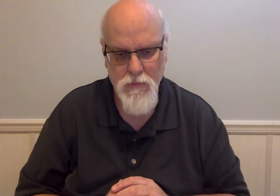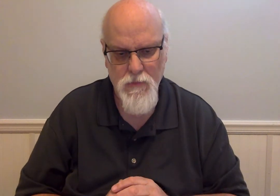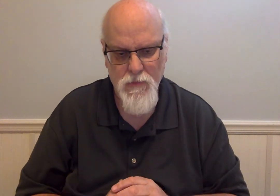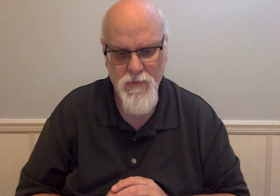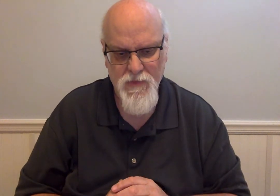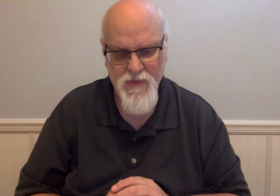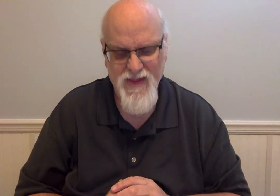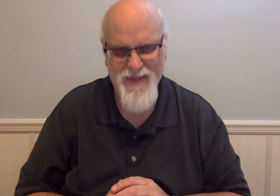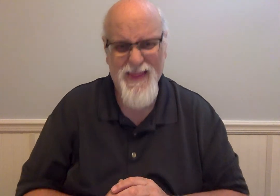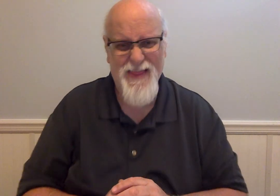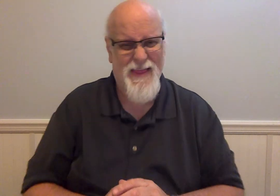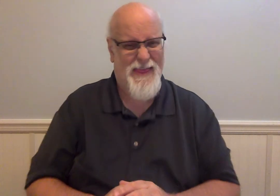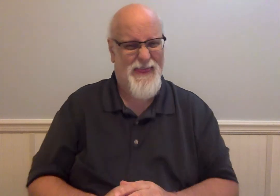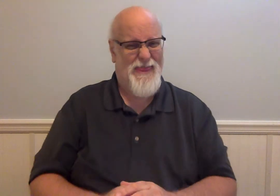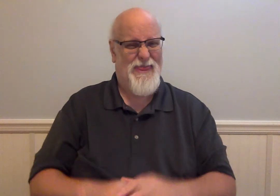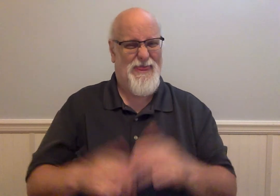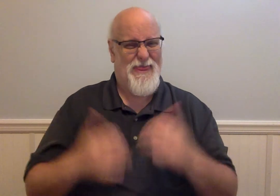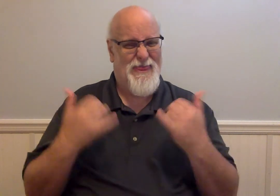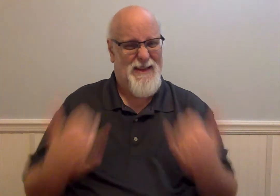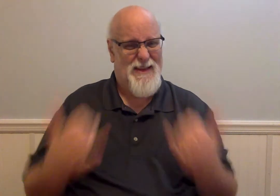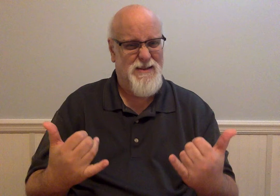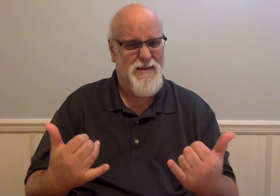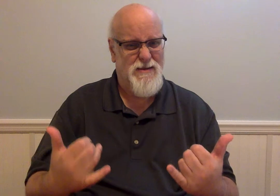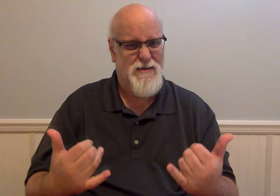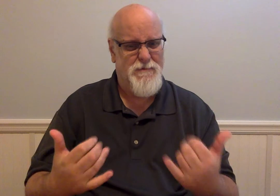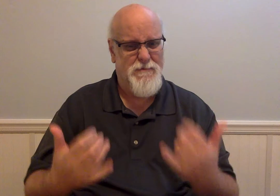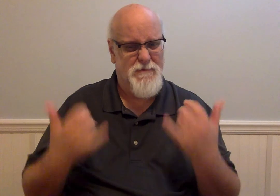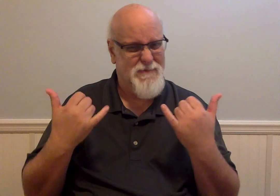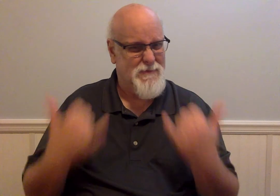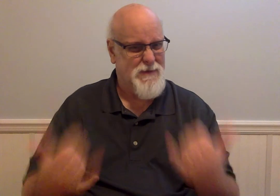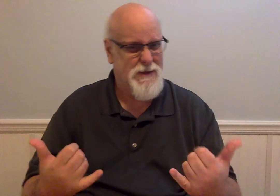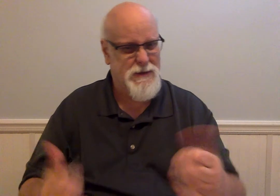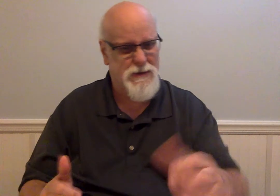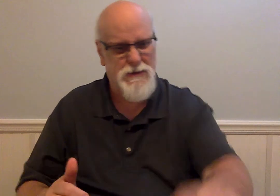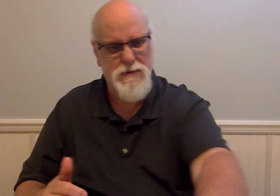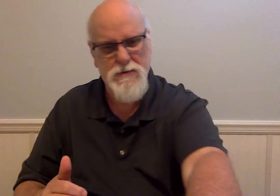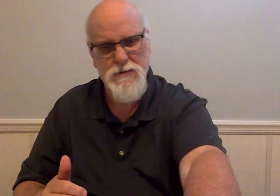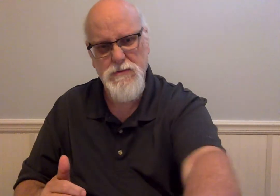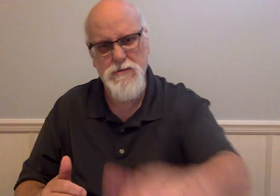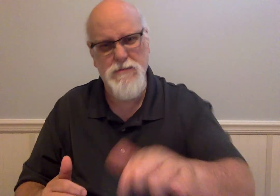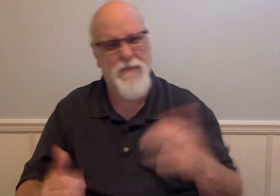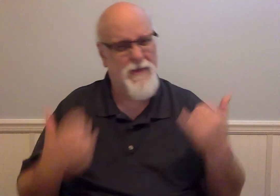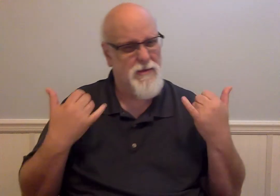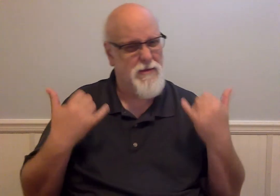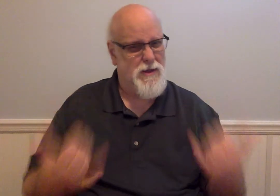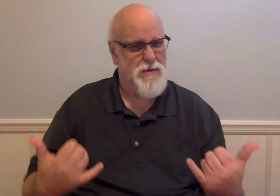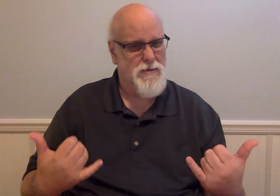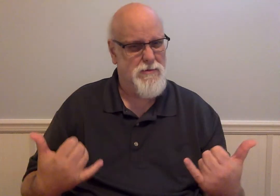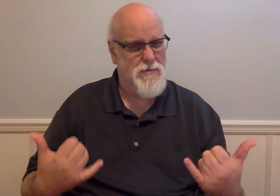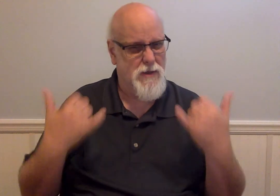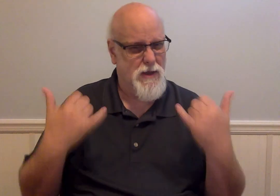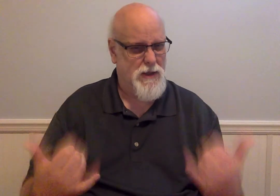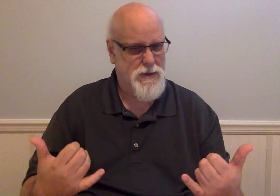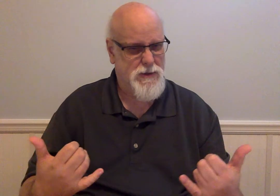This this,